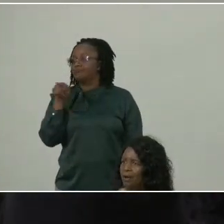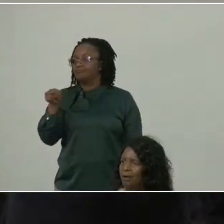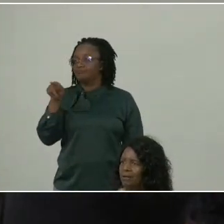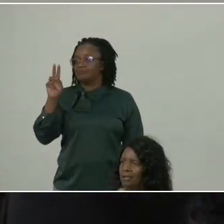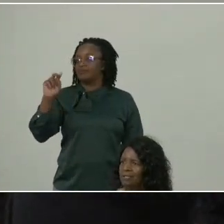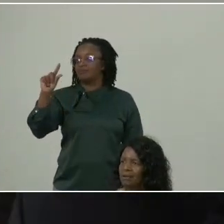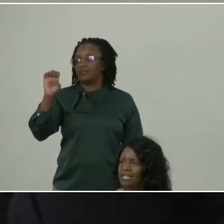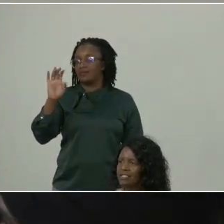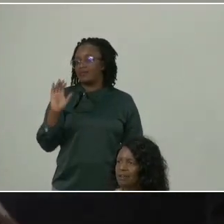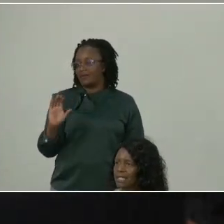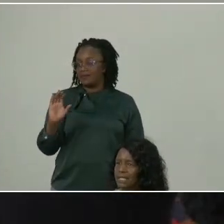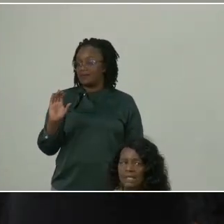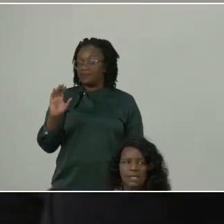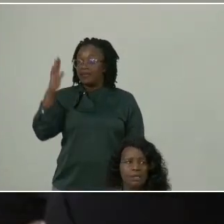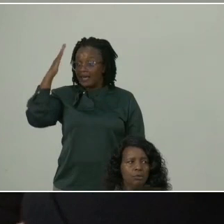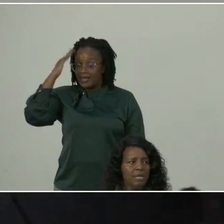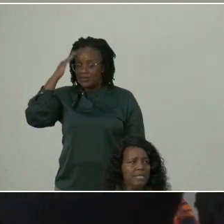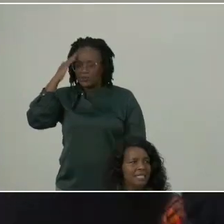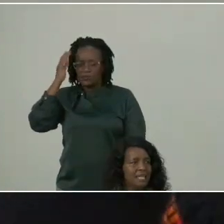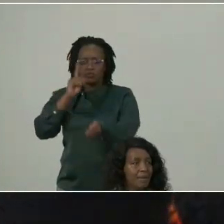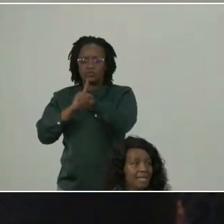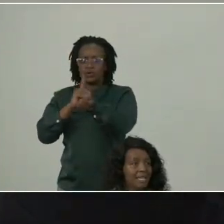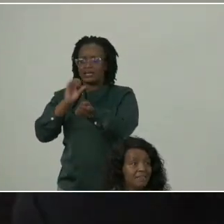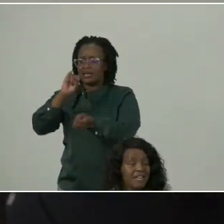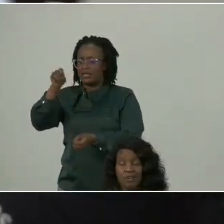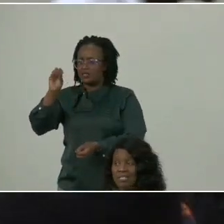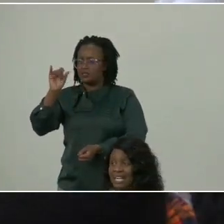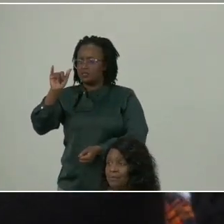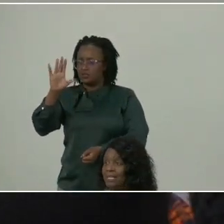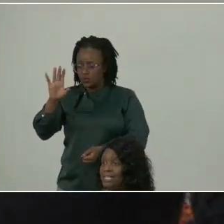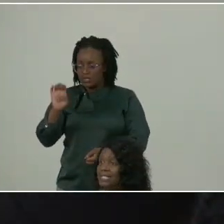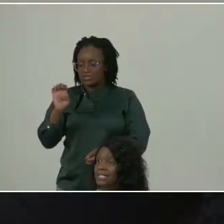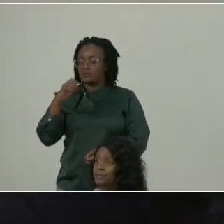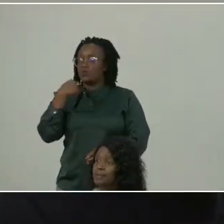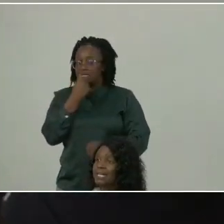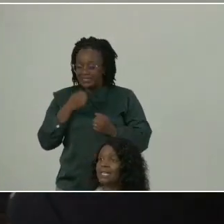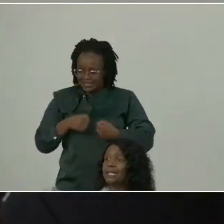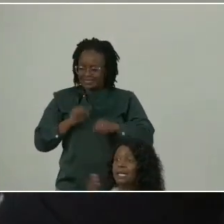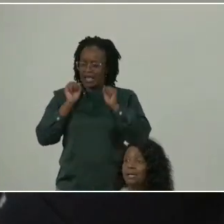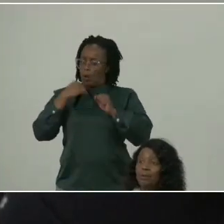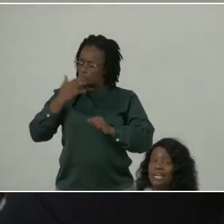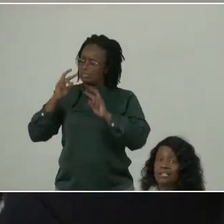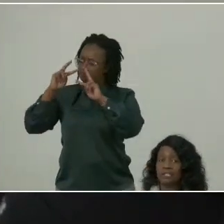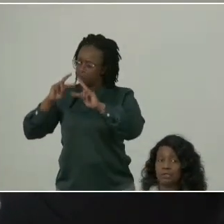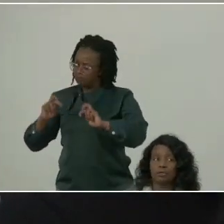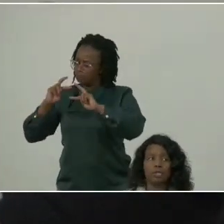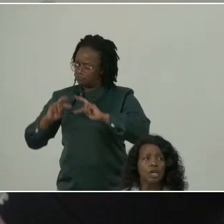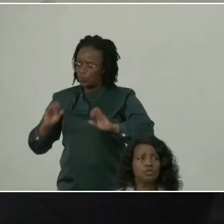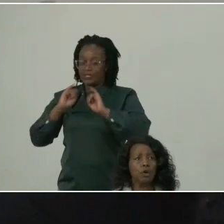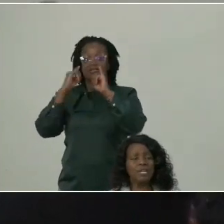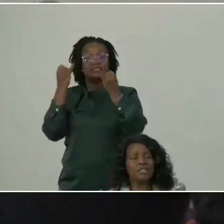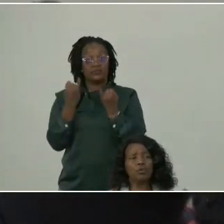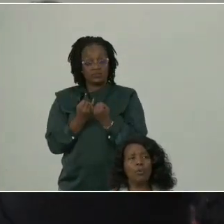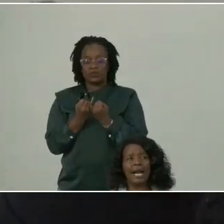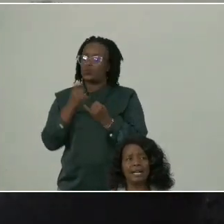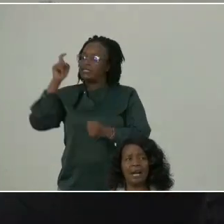I know Dr. Joyce, who is the chairman, is very concerned with this, keeps checking the institution. So